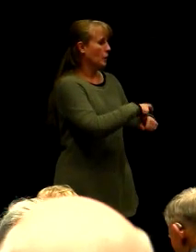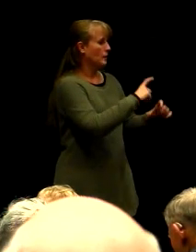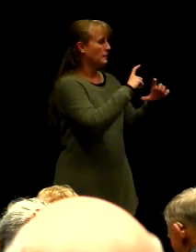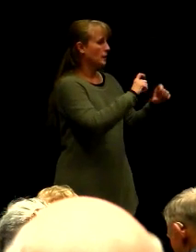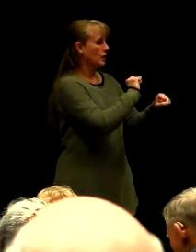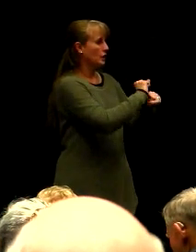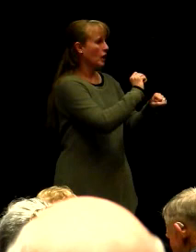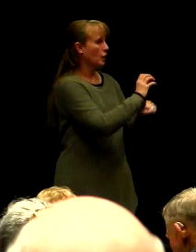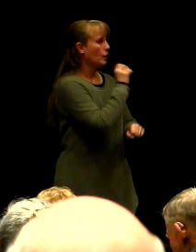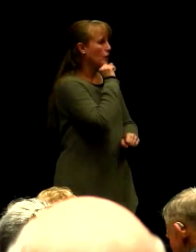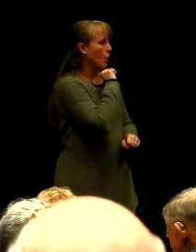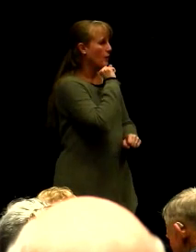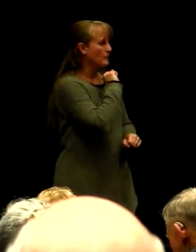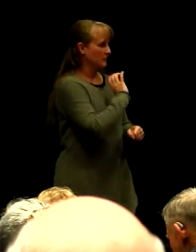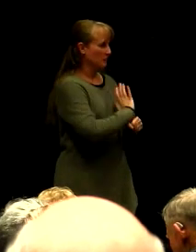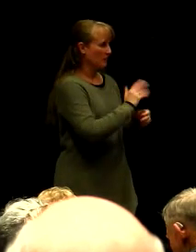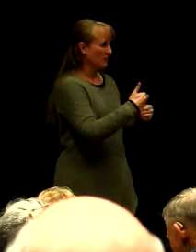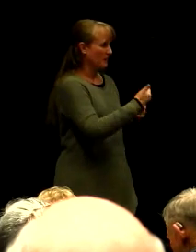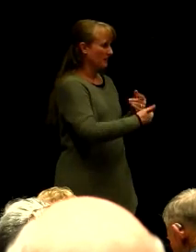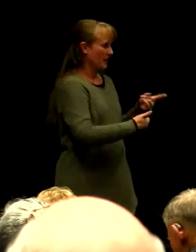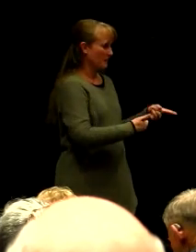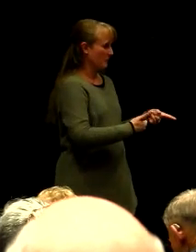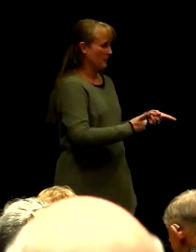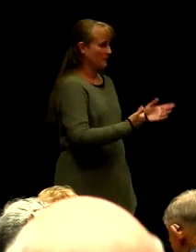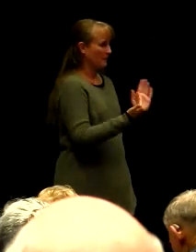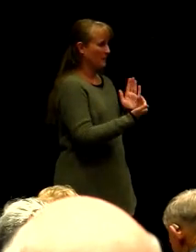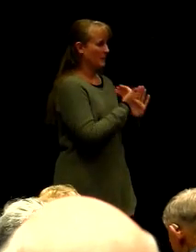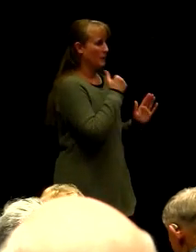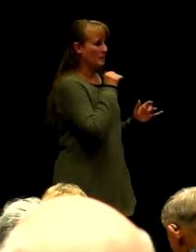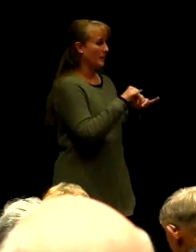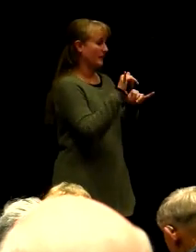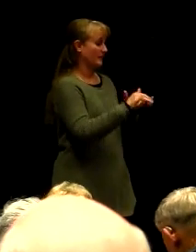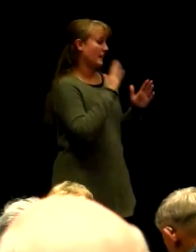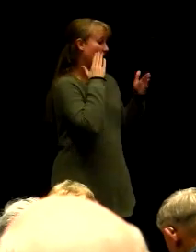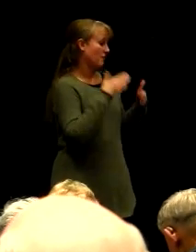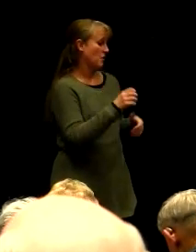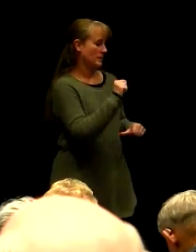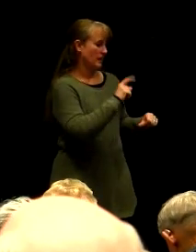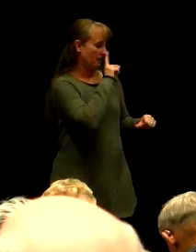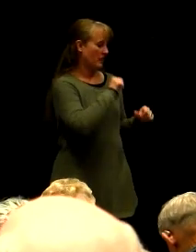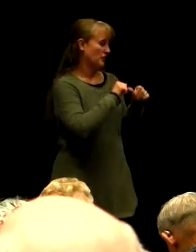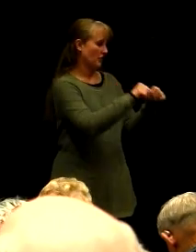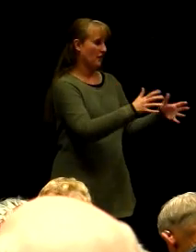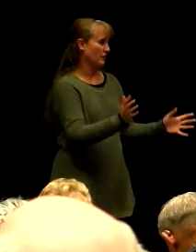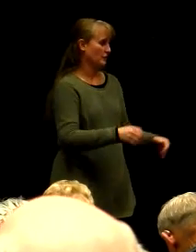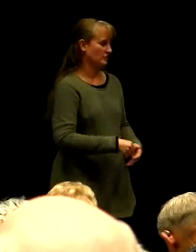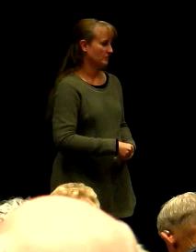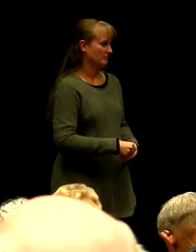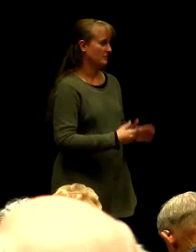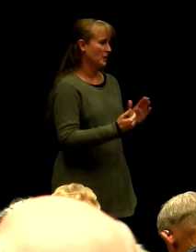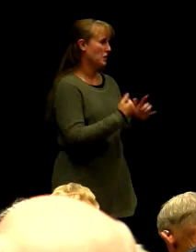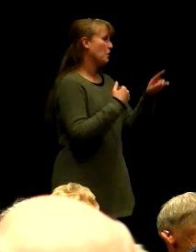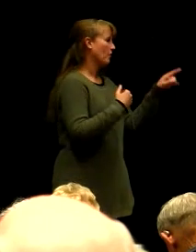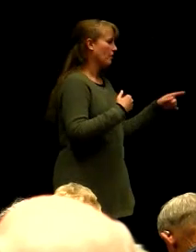was going in new directions. He was not going to stick with science fiction.